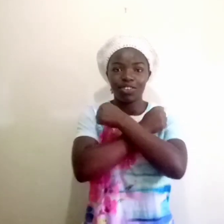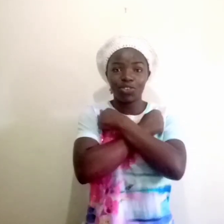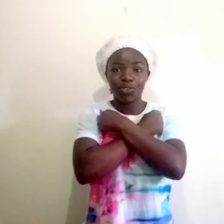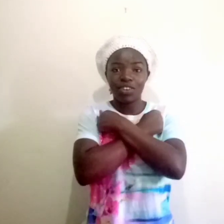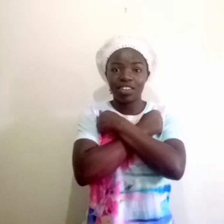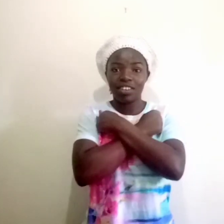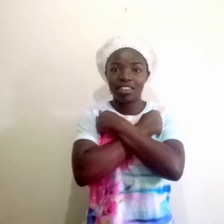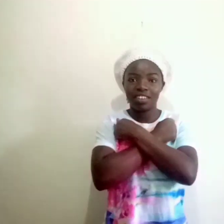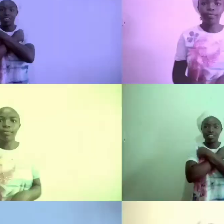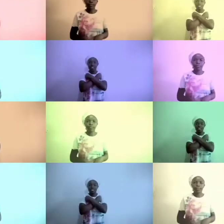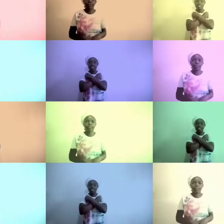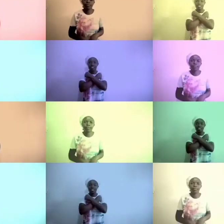John.